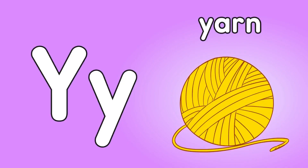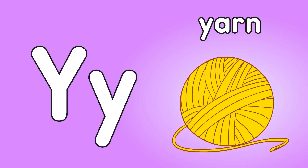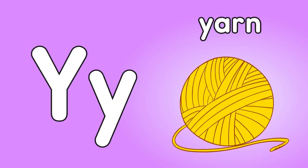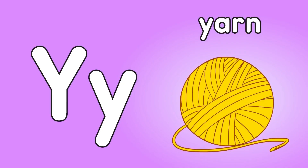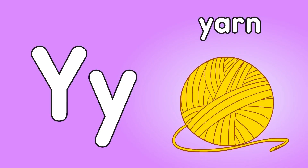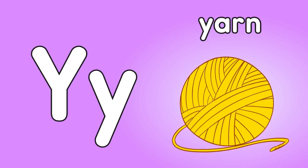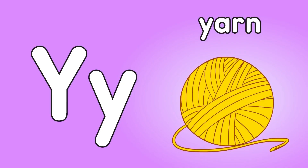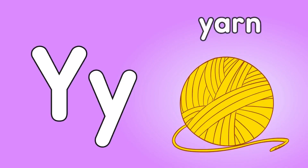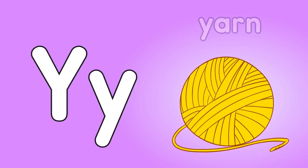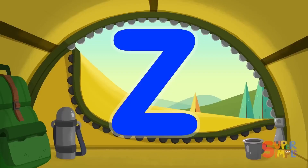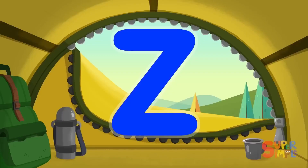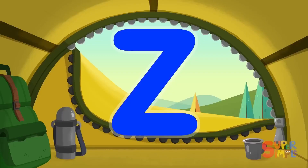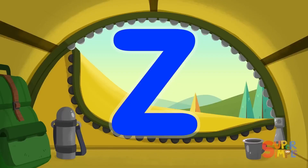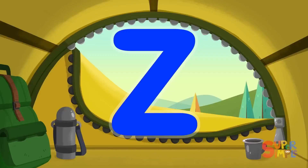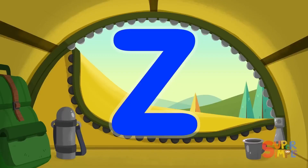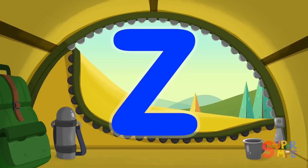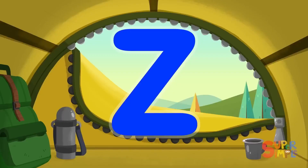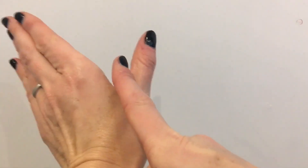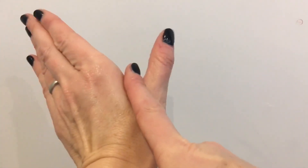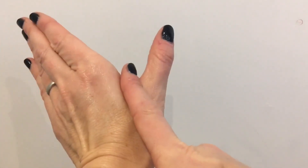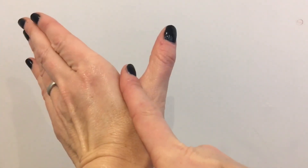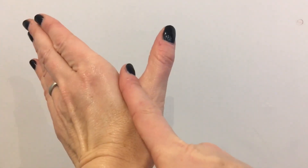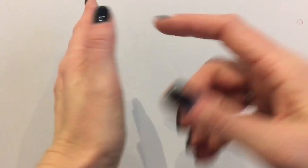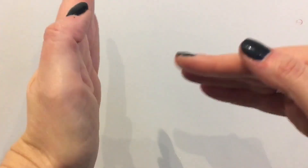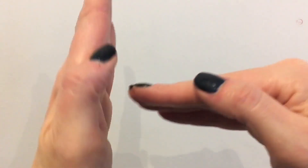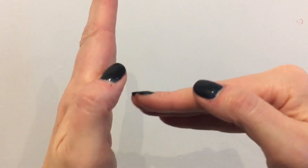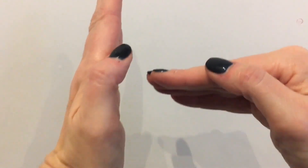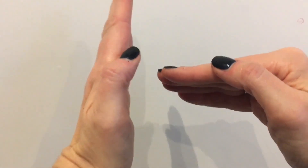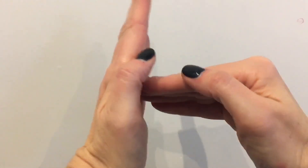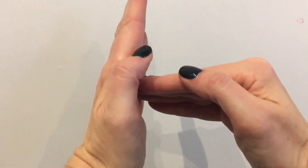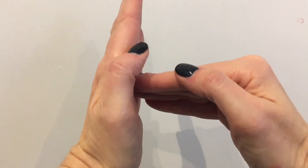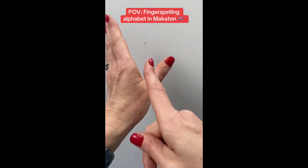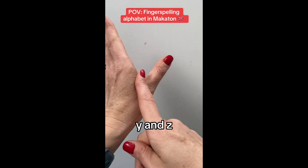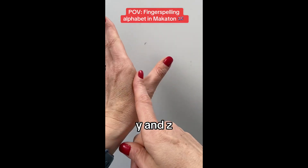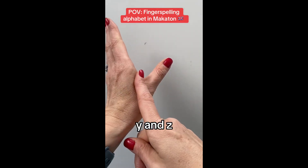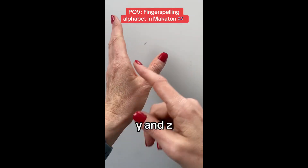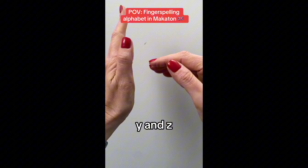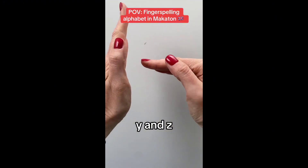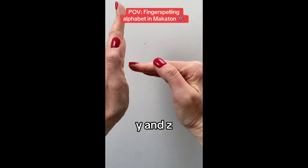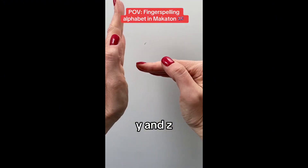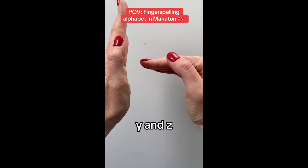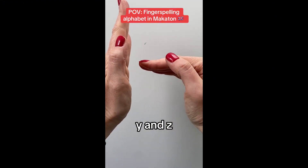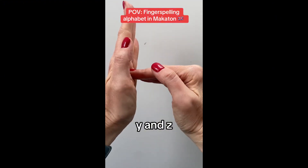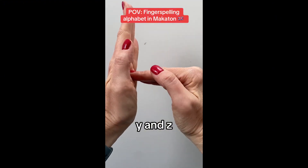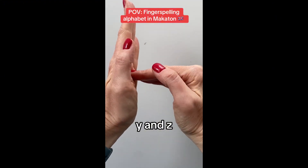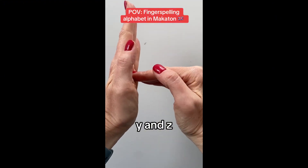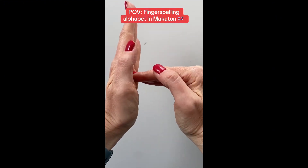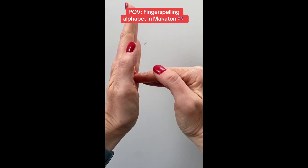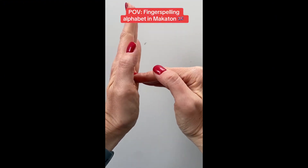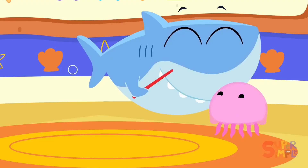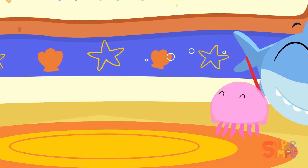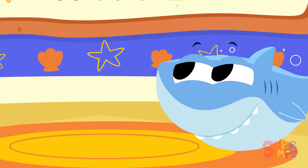Z. yarn, Z, Y, and Z, Y, and Z.